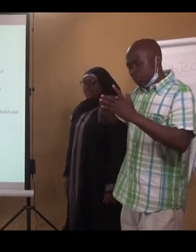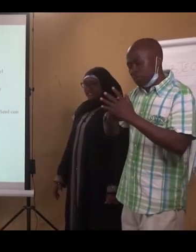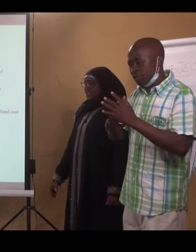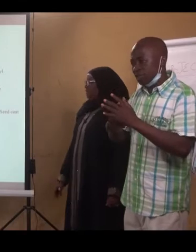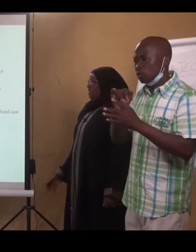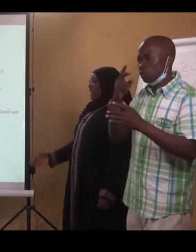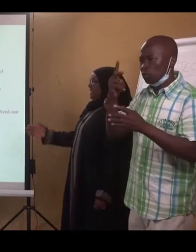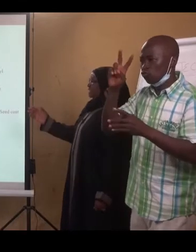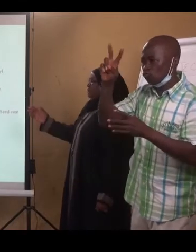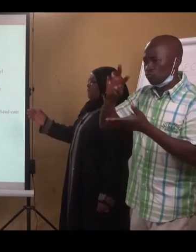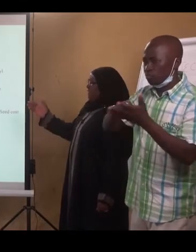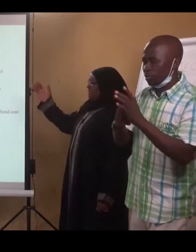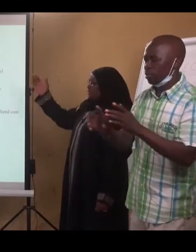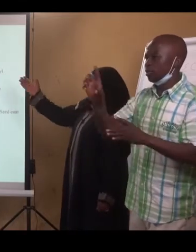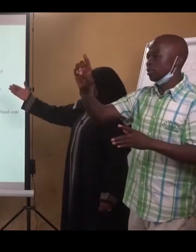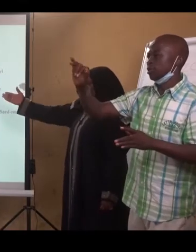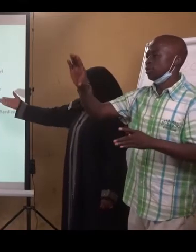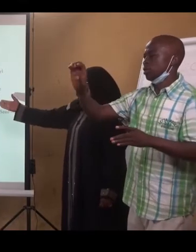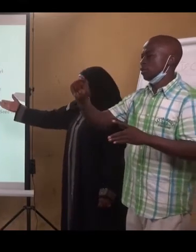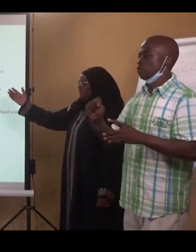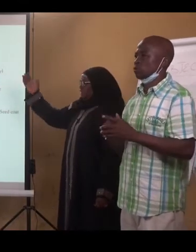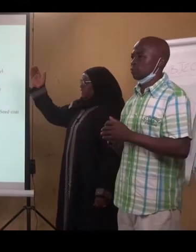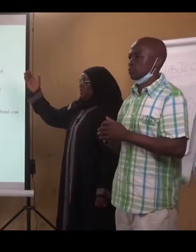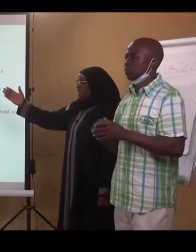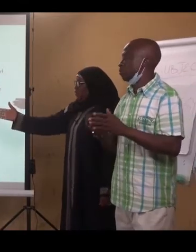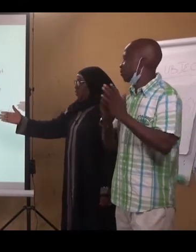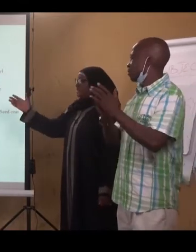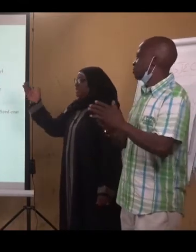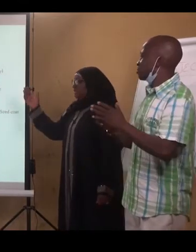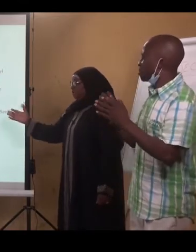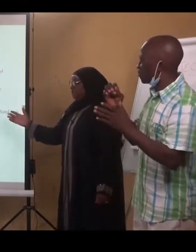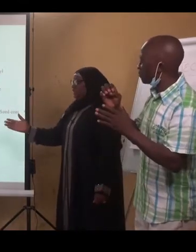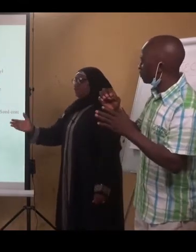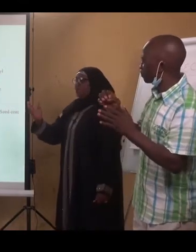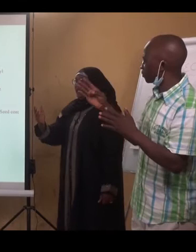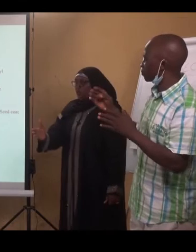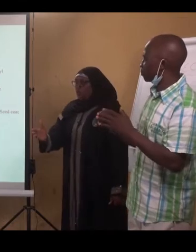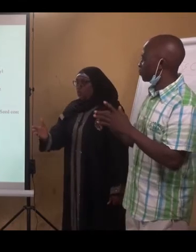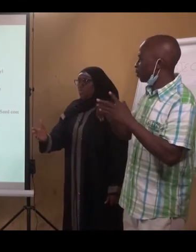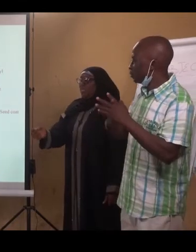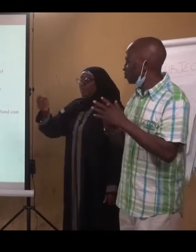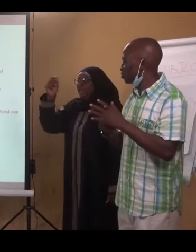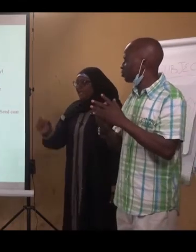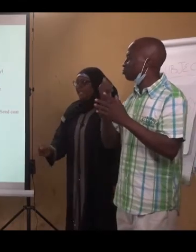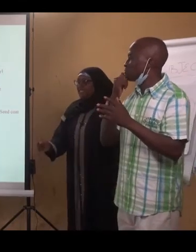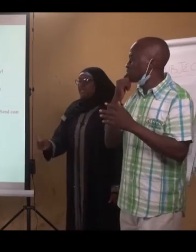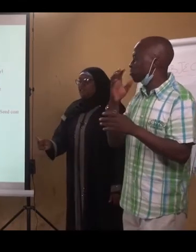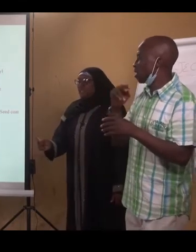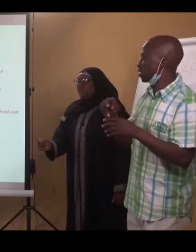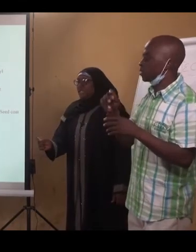seed. An example, we have the beans, the mango, and the neem. If you plant mango, immediately it starts germinating,